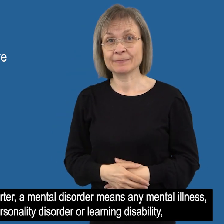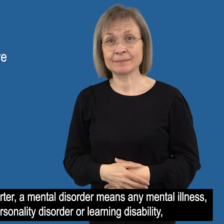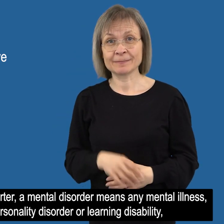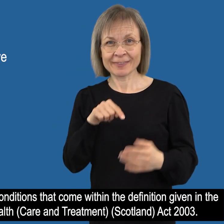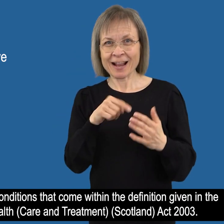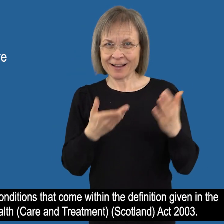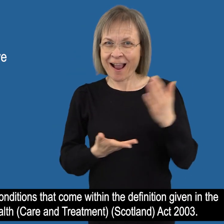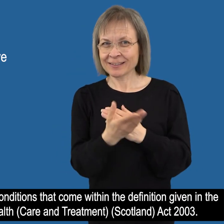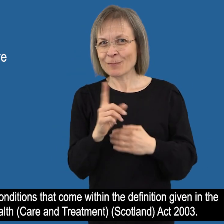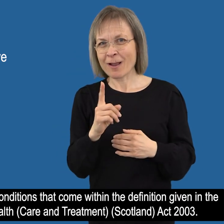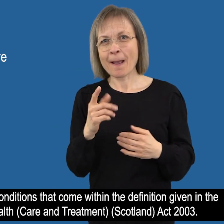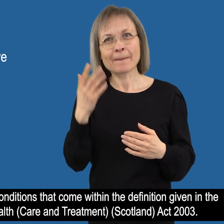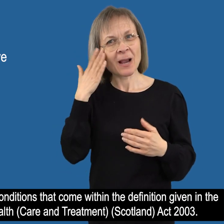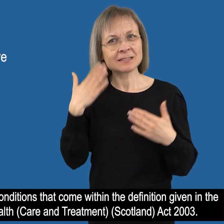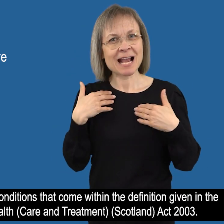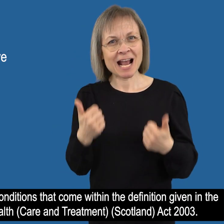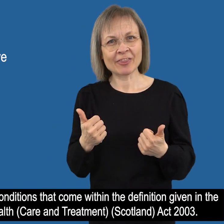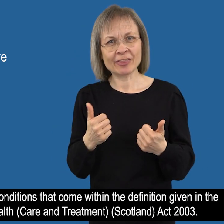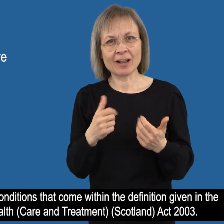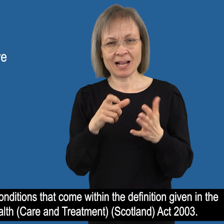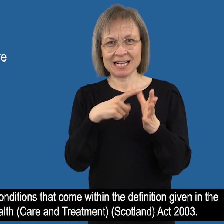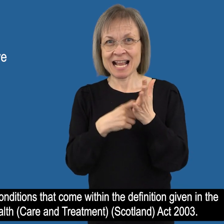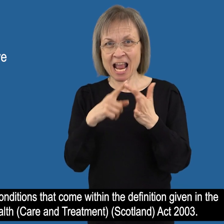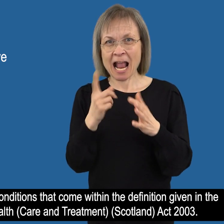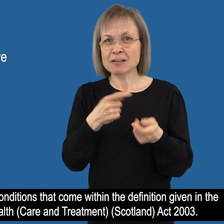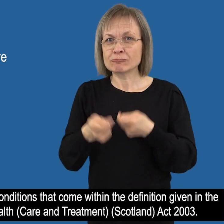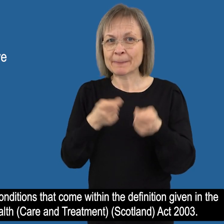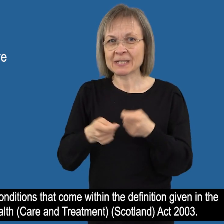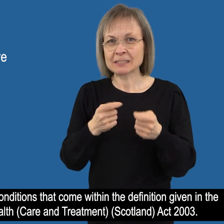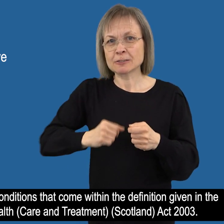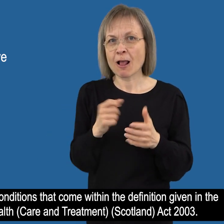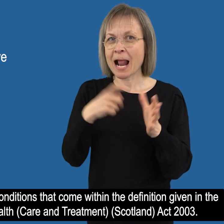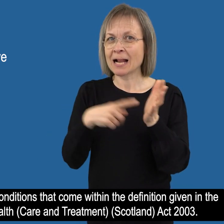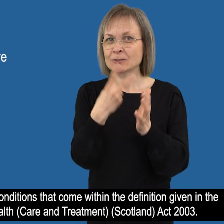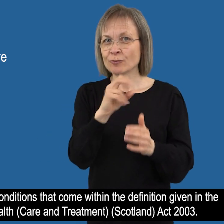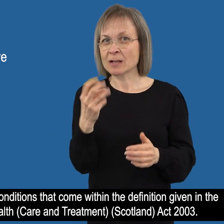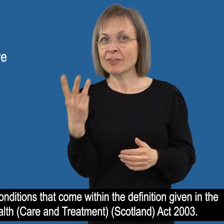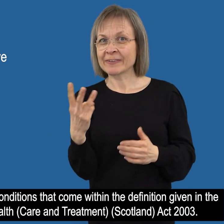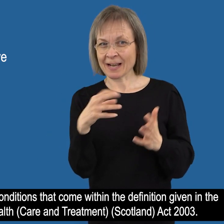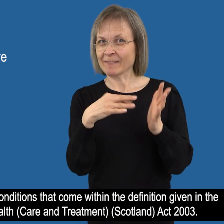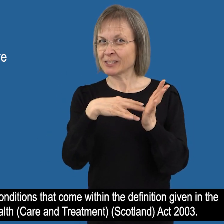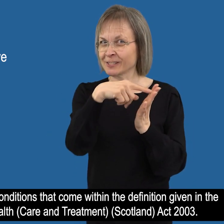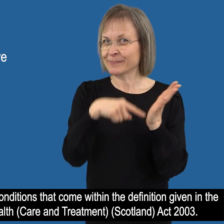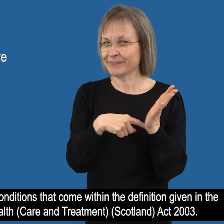conditions that come within the definition given in the Mental Health, Care and Treatment Scotland Act 2003.